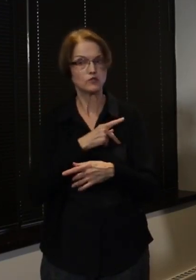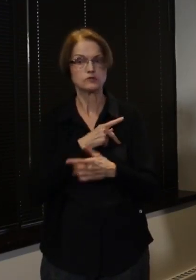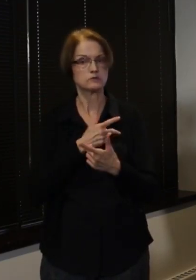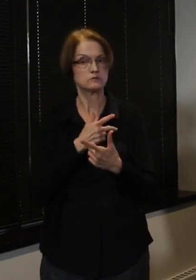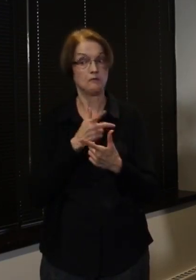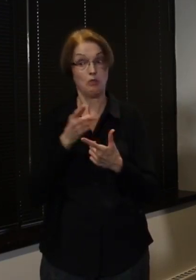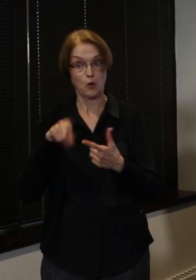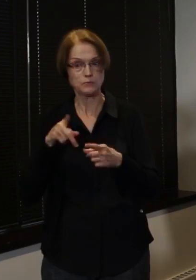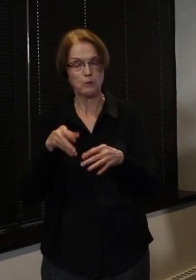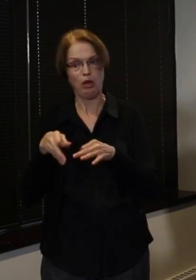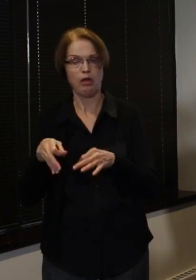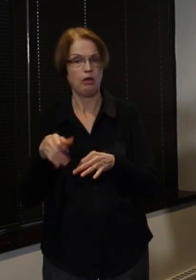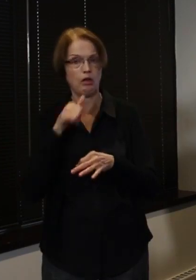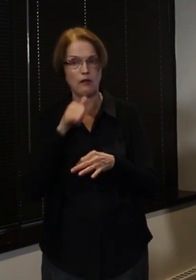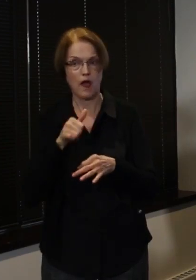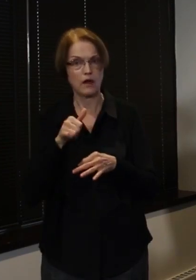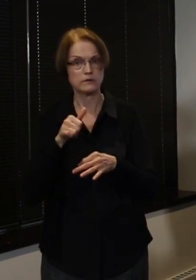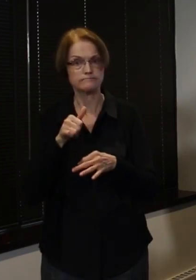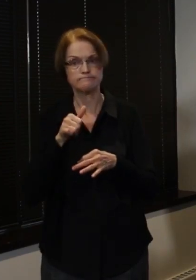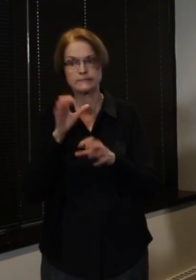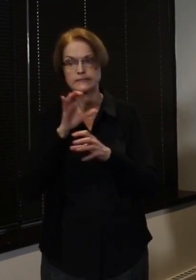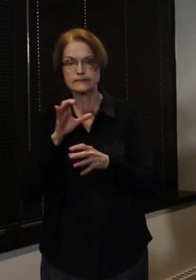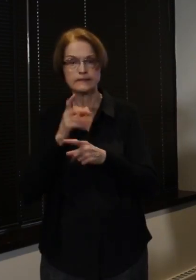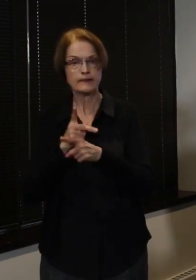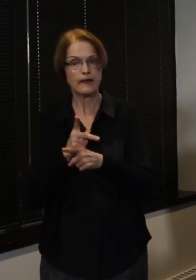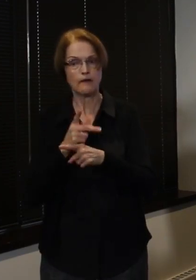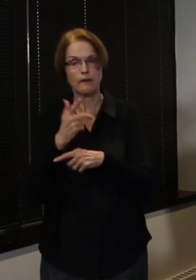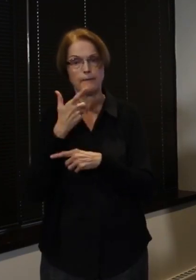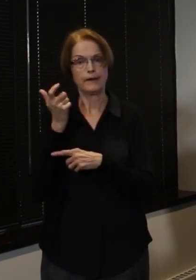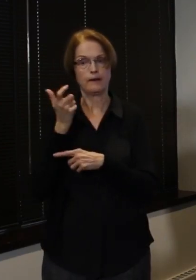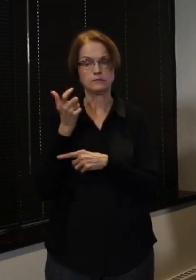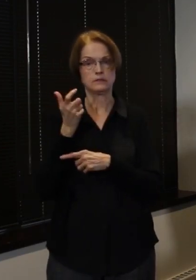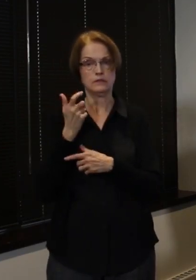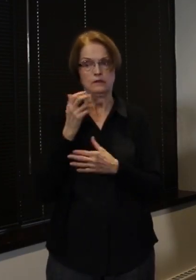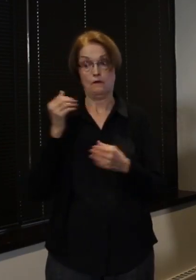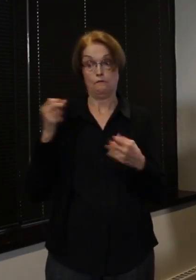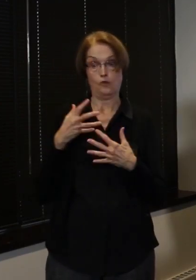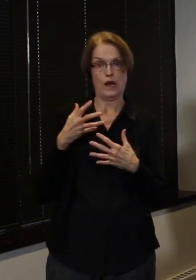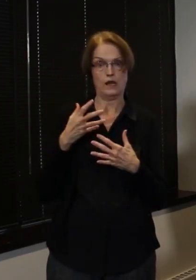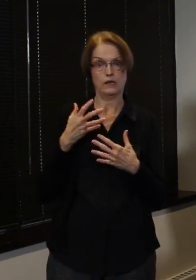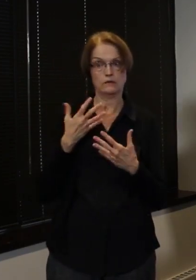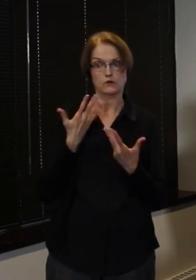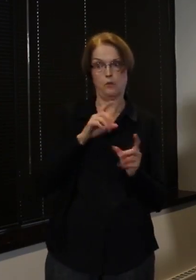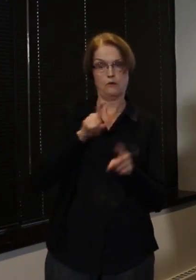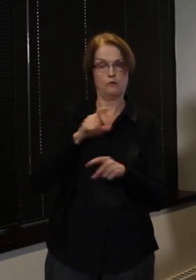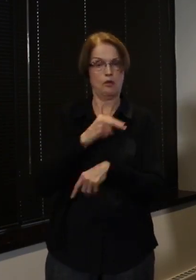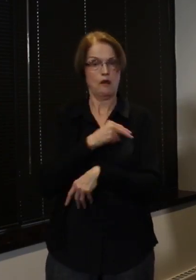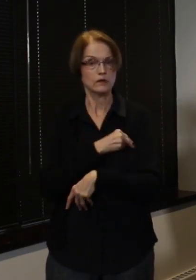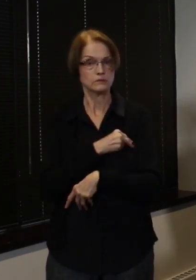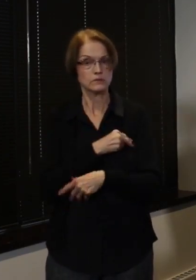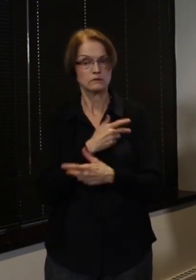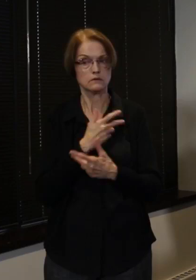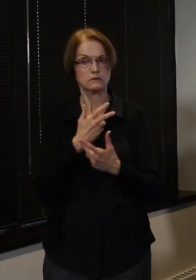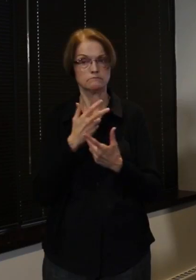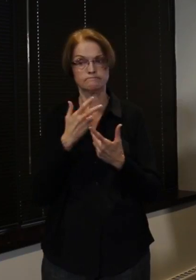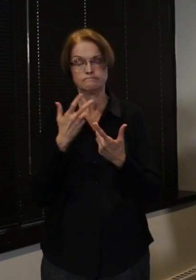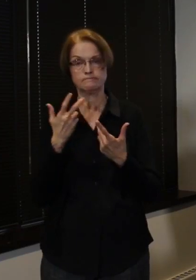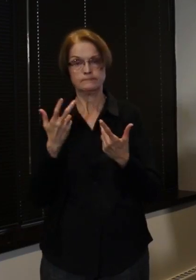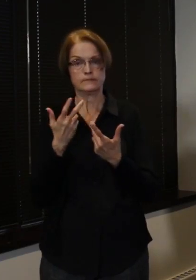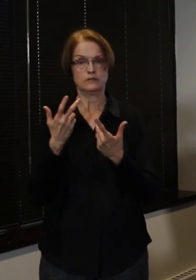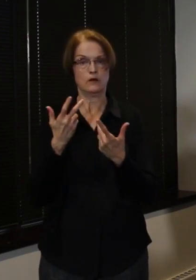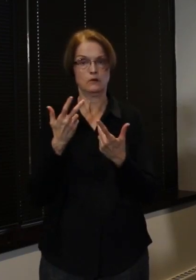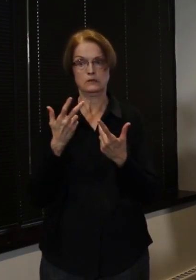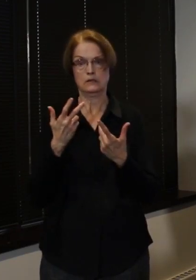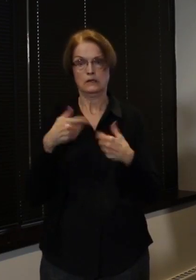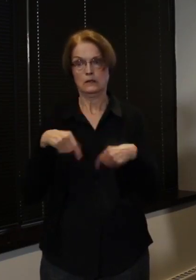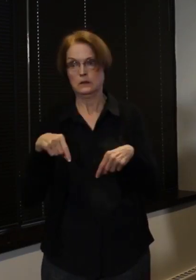in previous years. And we do believe that that's because people have been hesitant to come to the hospital because of the